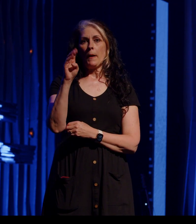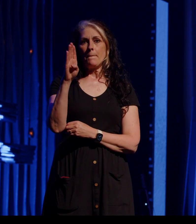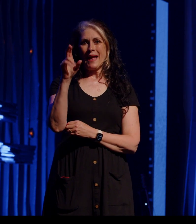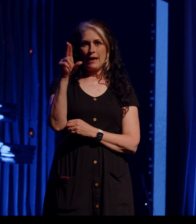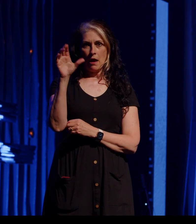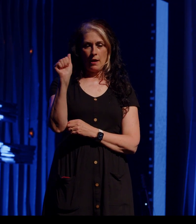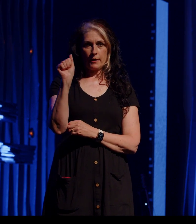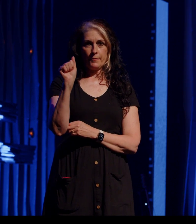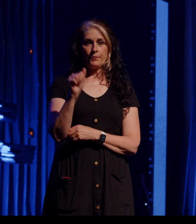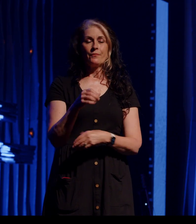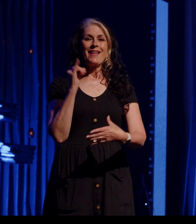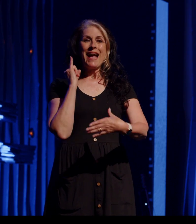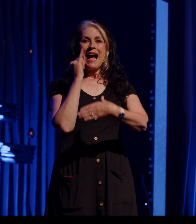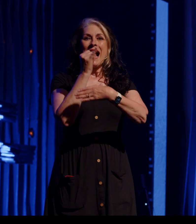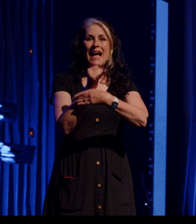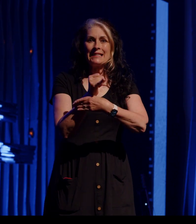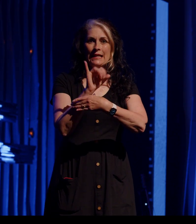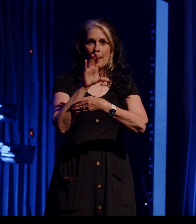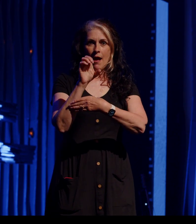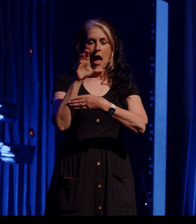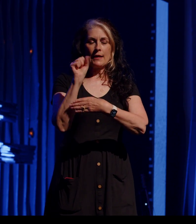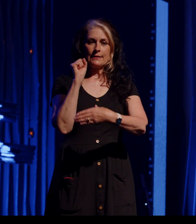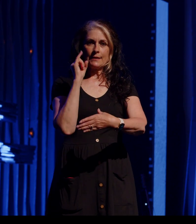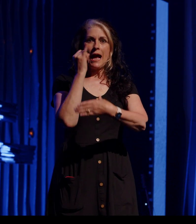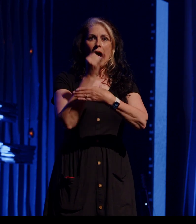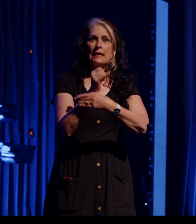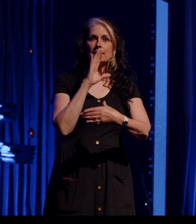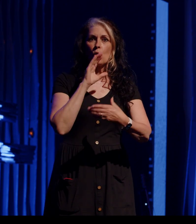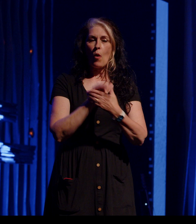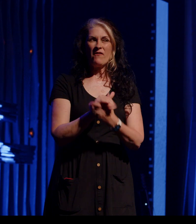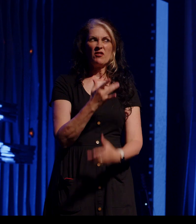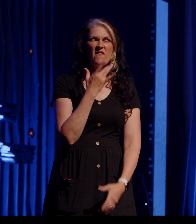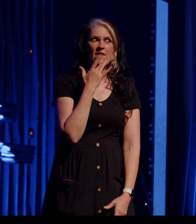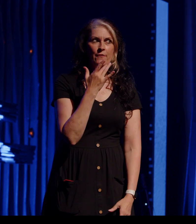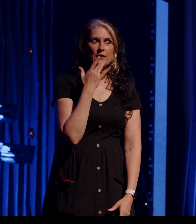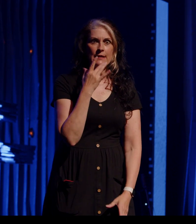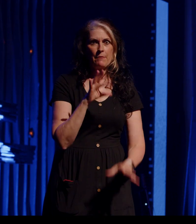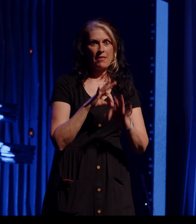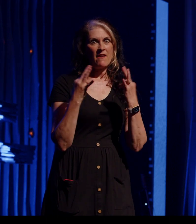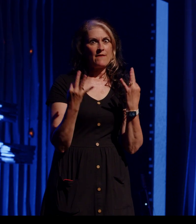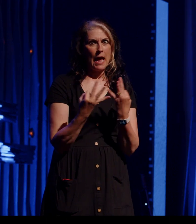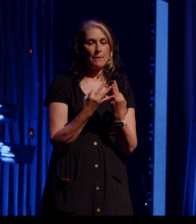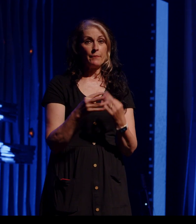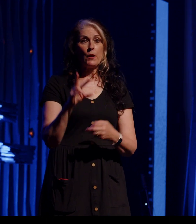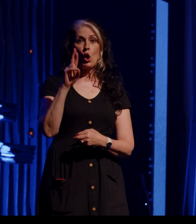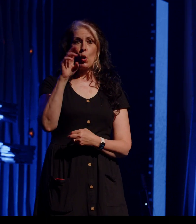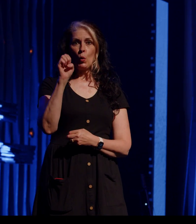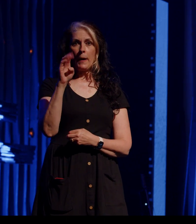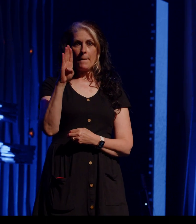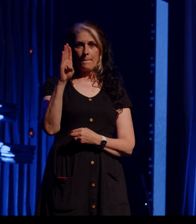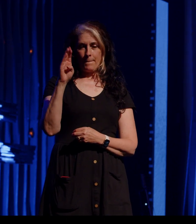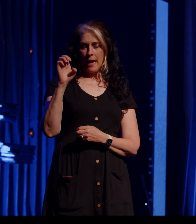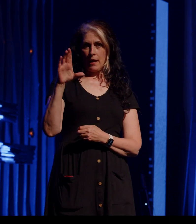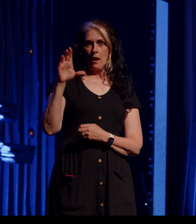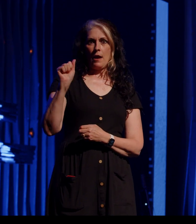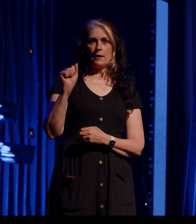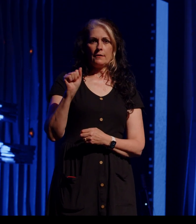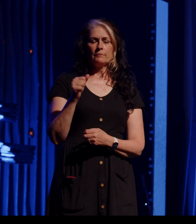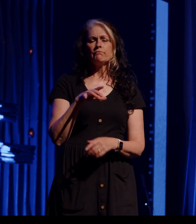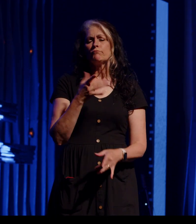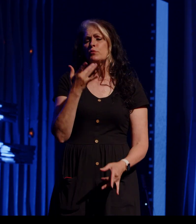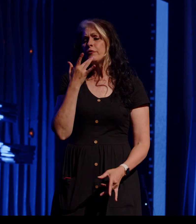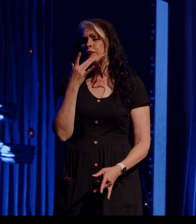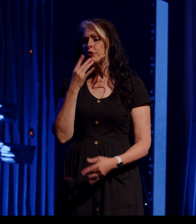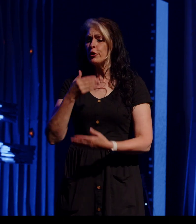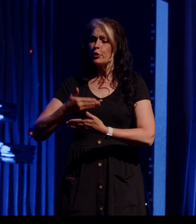who was Isaac's wife, and there's great favoritism in this family. Rebecca had this love towards